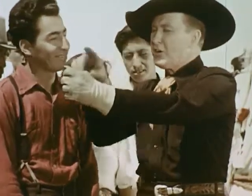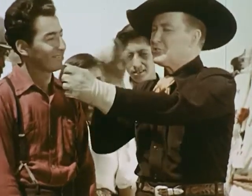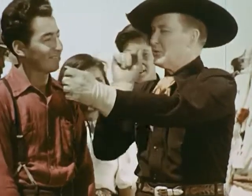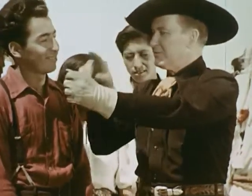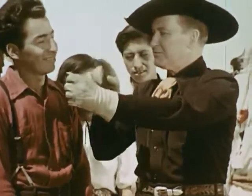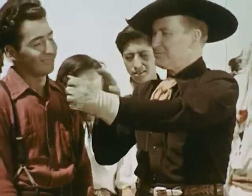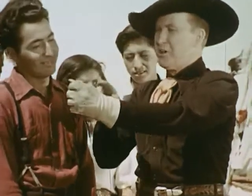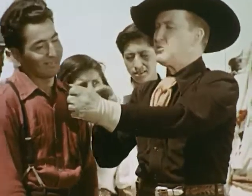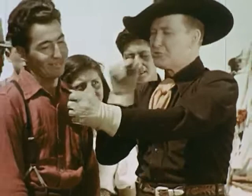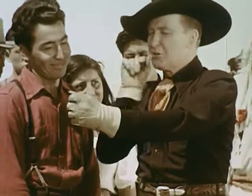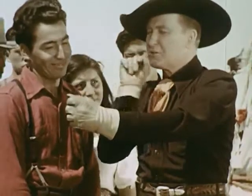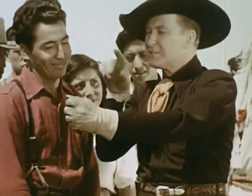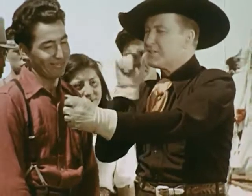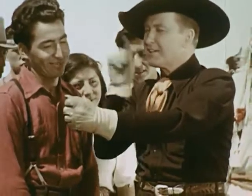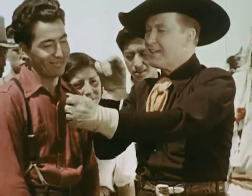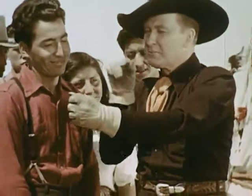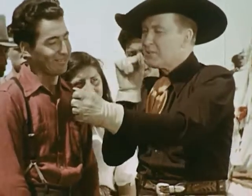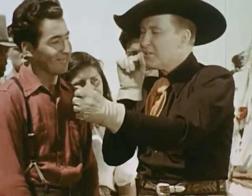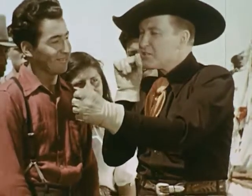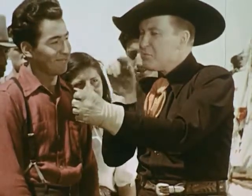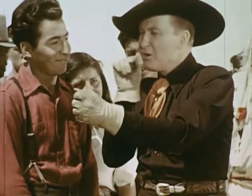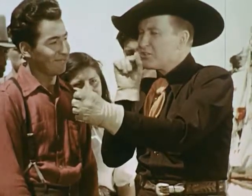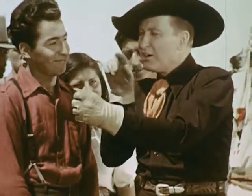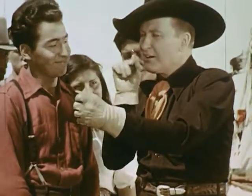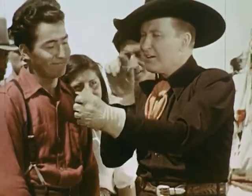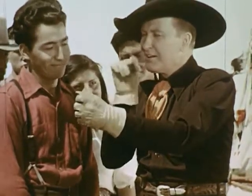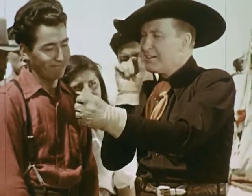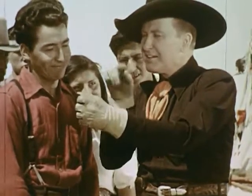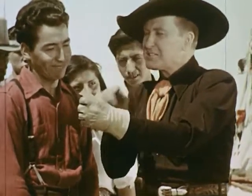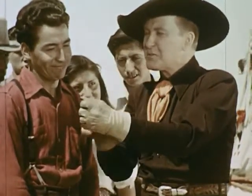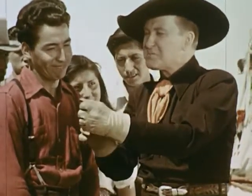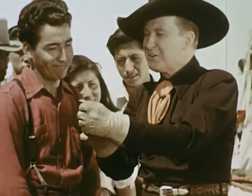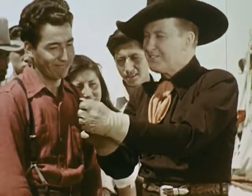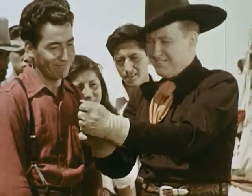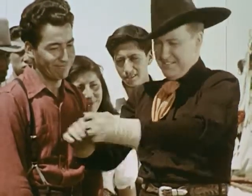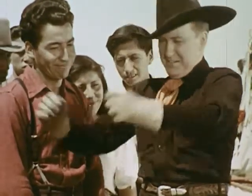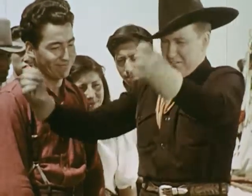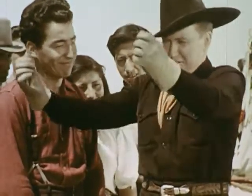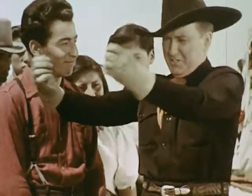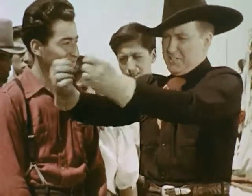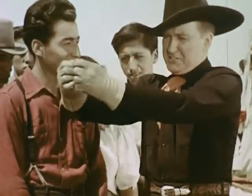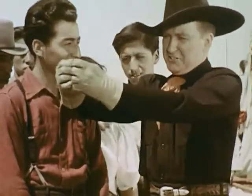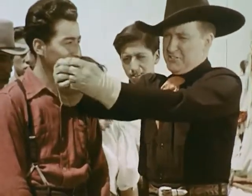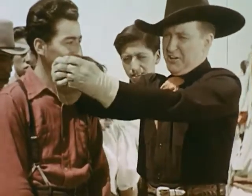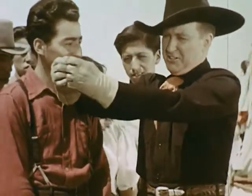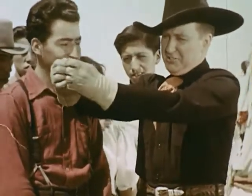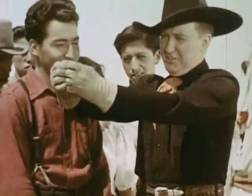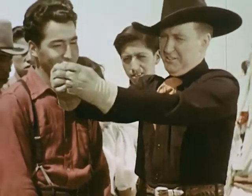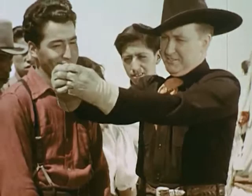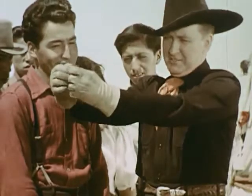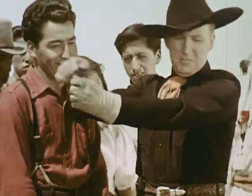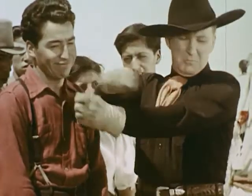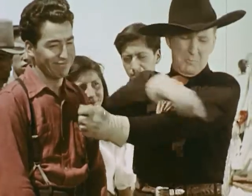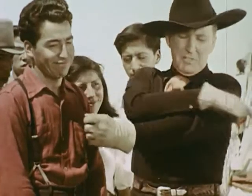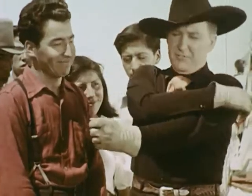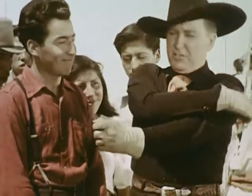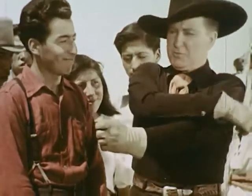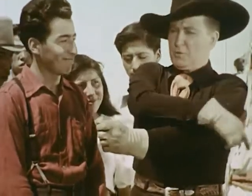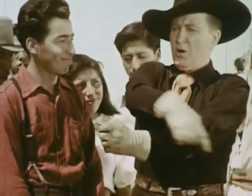way and talked to her. Talk, as you know, is like that. But small talk, that's a whisper. So while he stood talking to her, the people of the village would